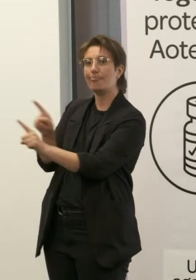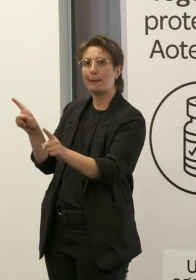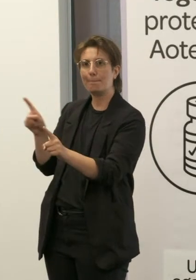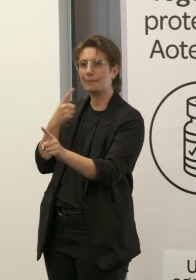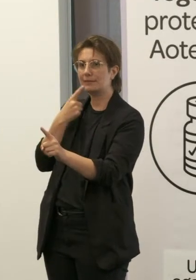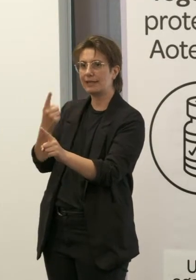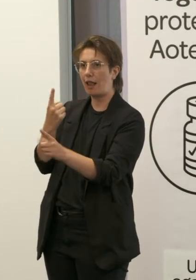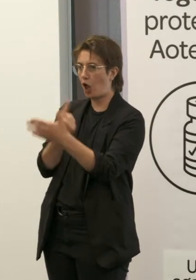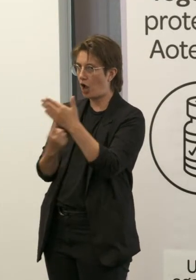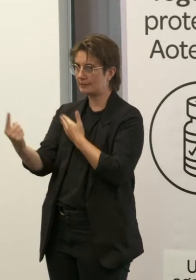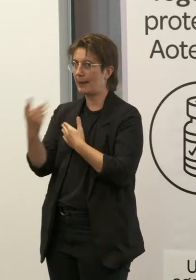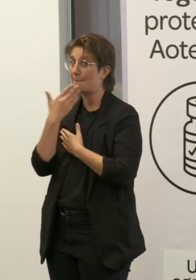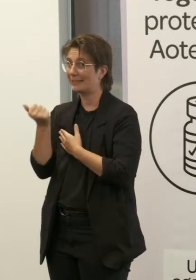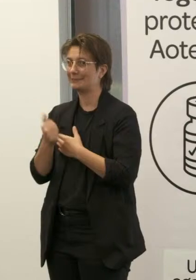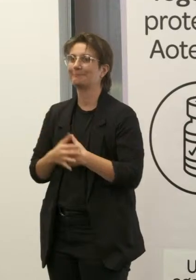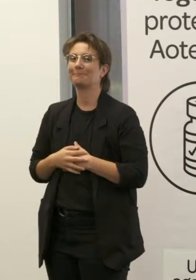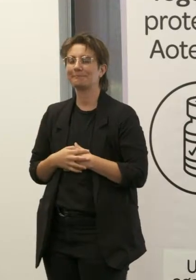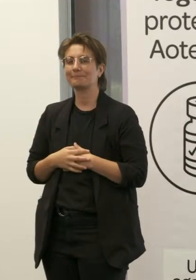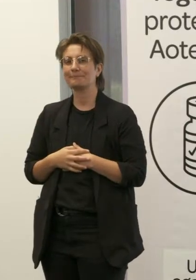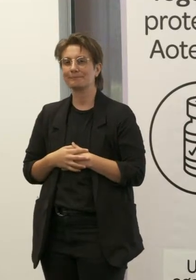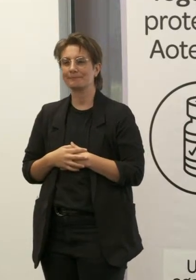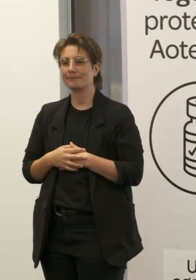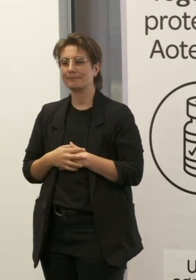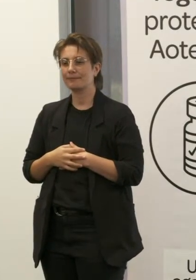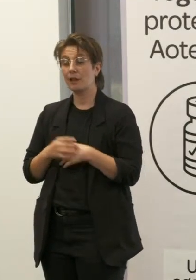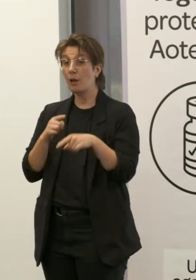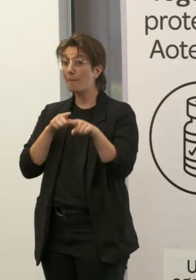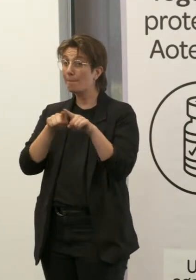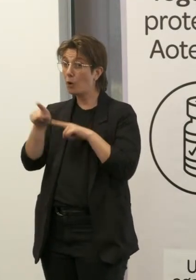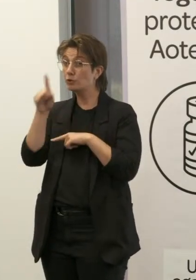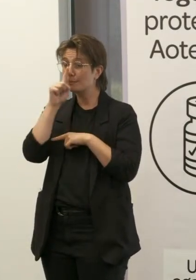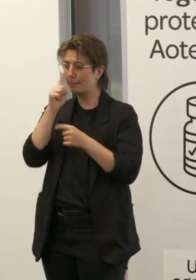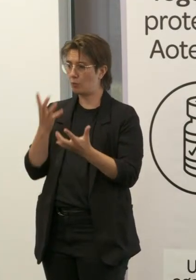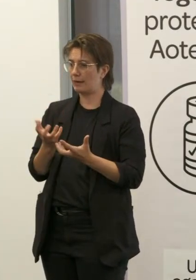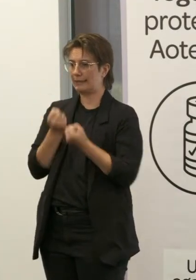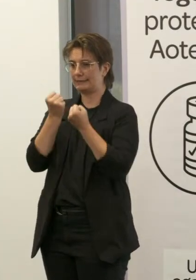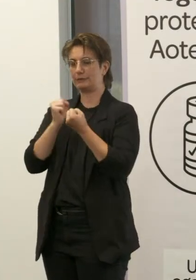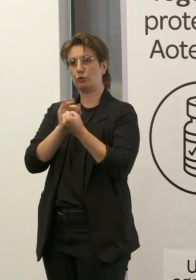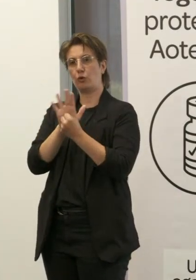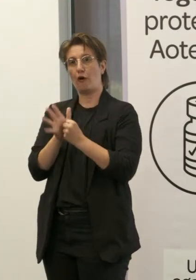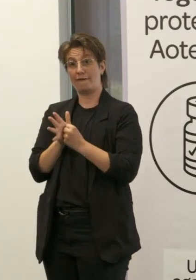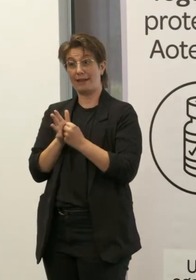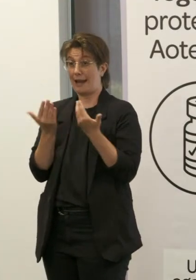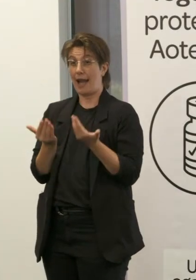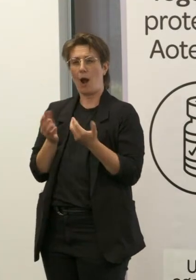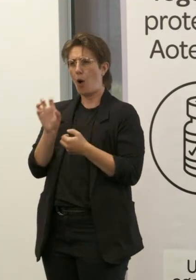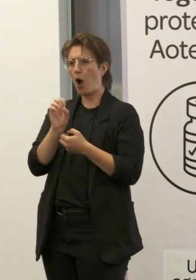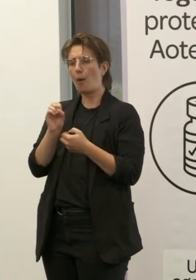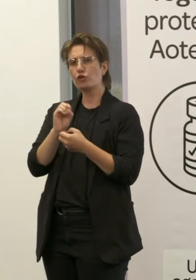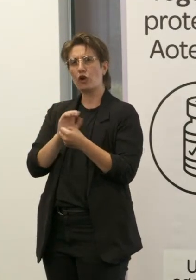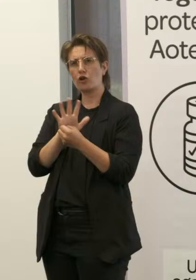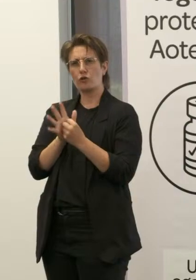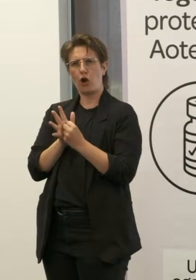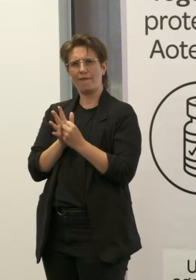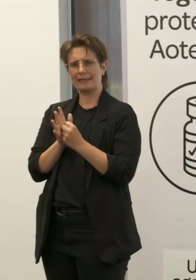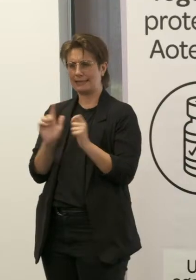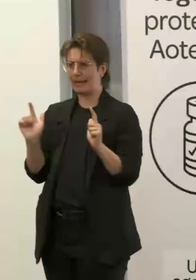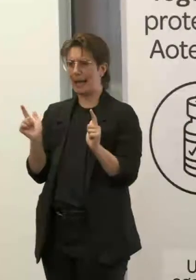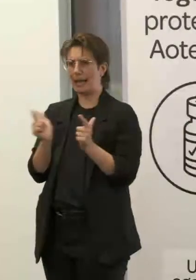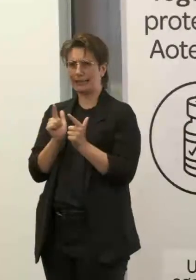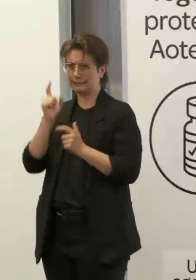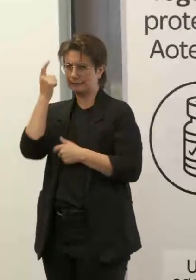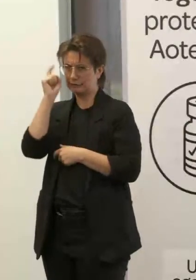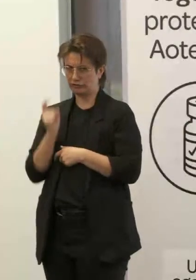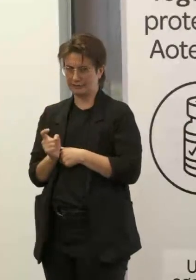So most people, and we know with Omicron, who will have a mild to moderate illness, they won't require any support. And so they won't require any